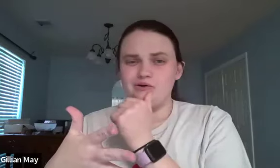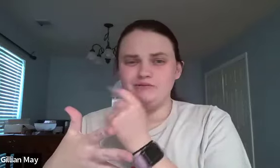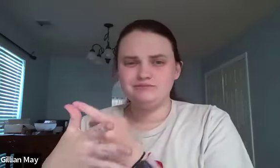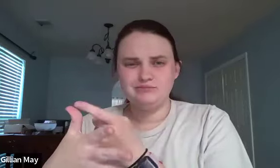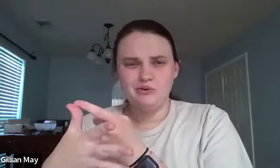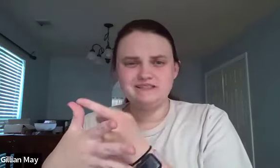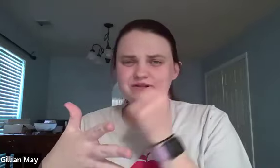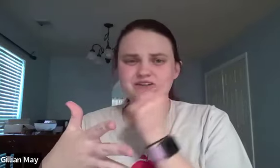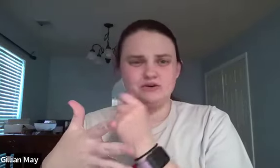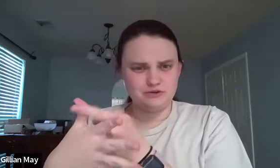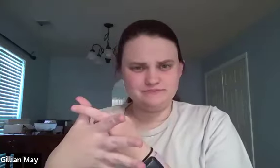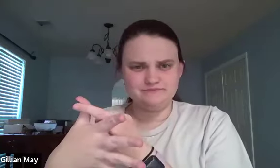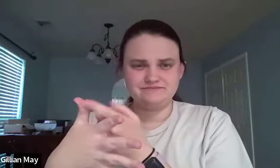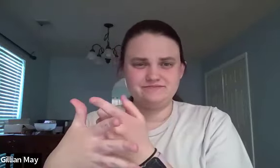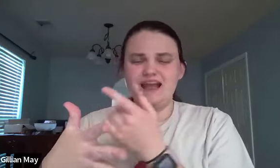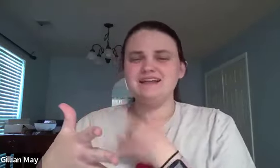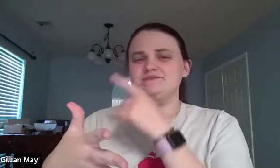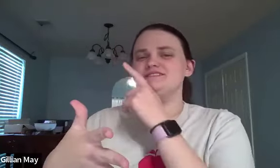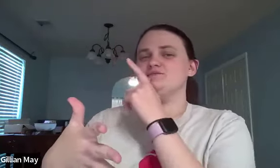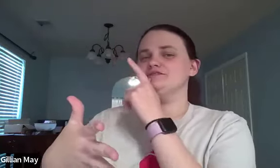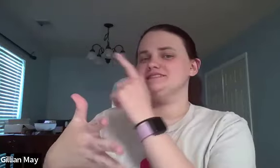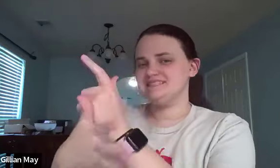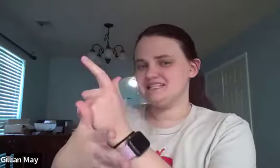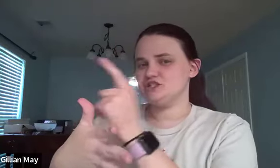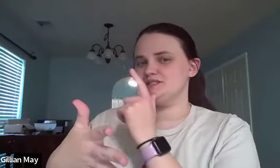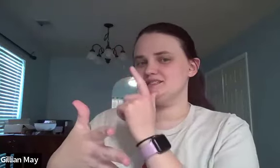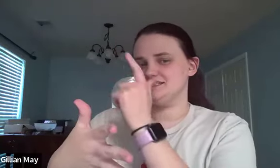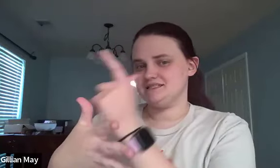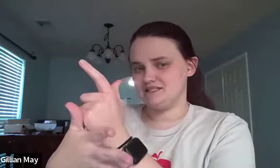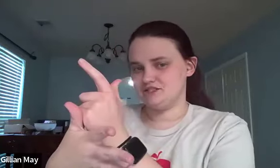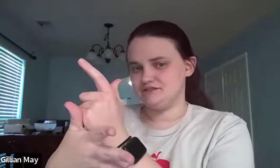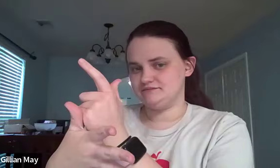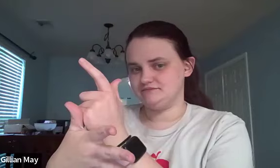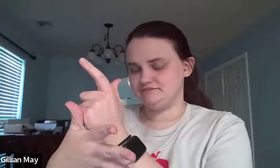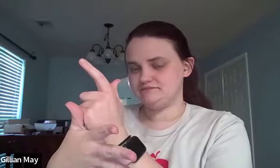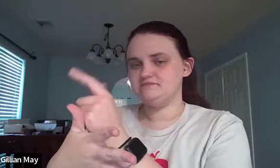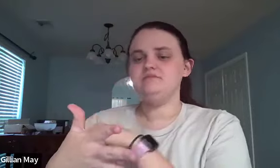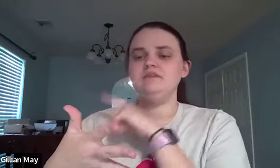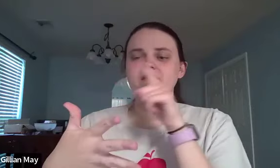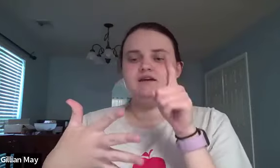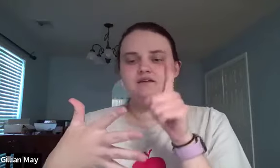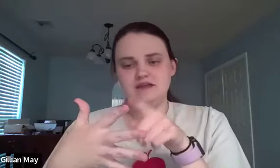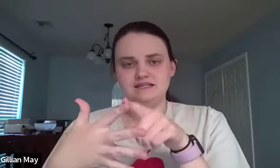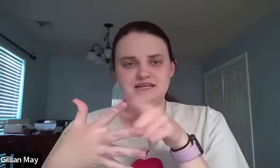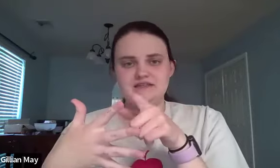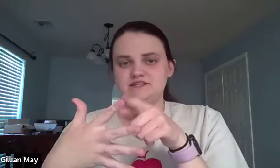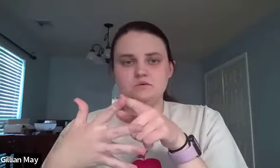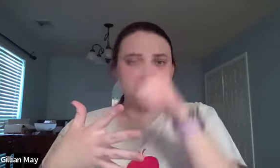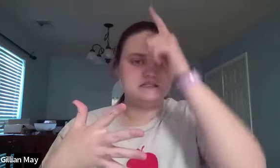girl, point to it, girl. I typically see more sister, sister. Then I'd say this one is